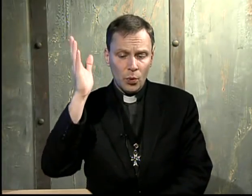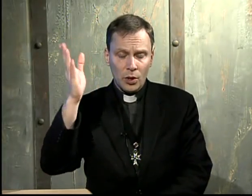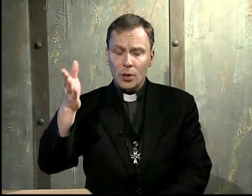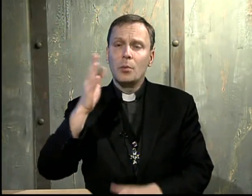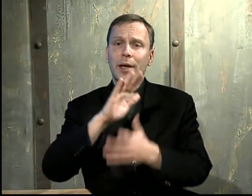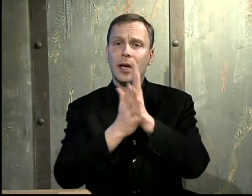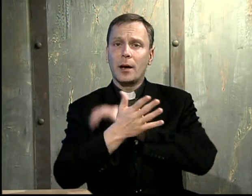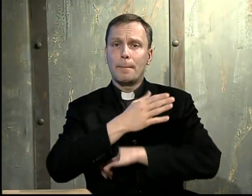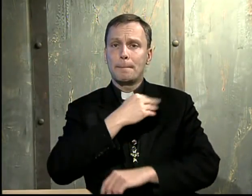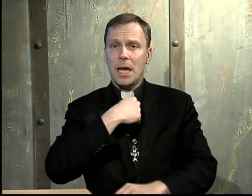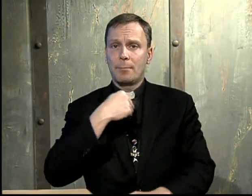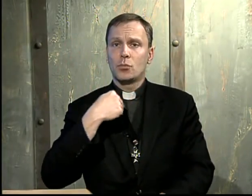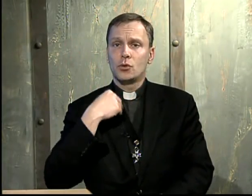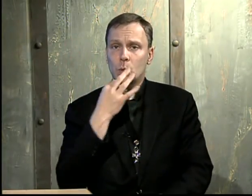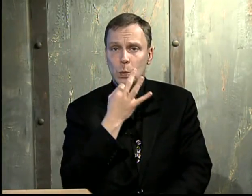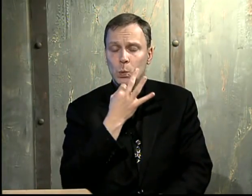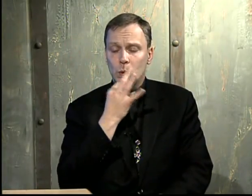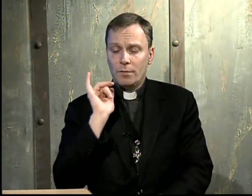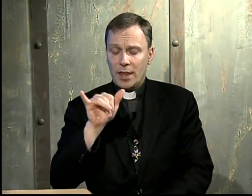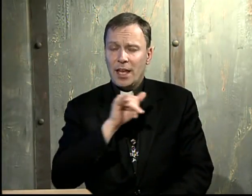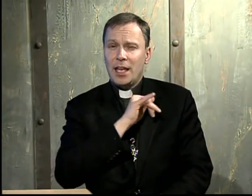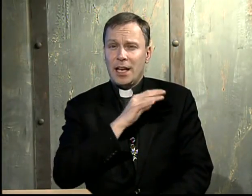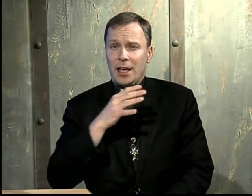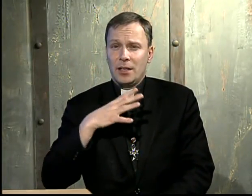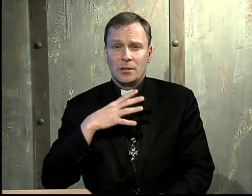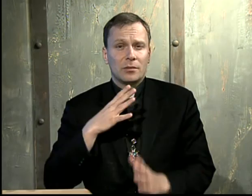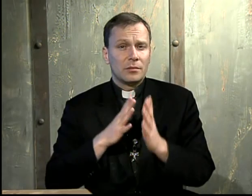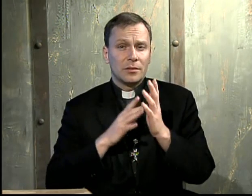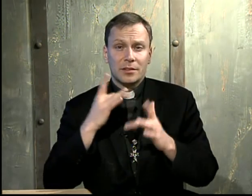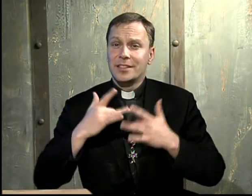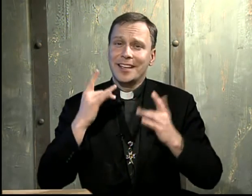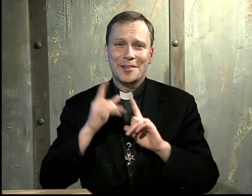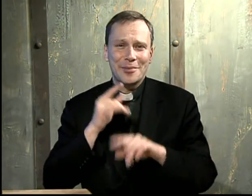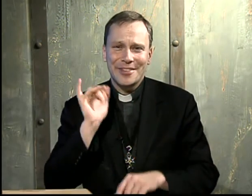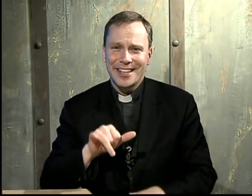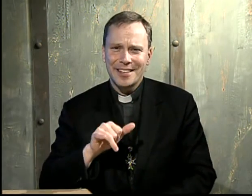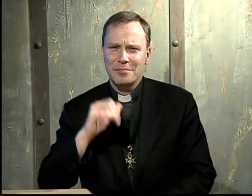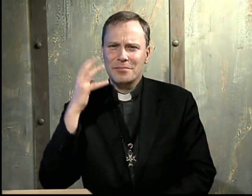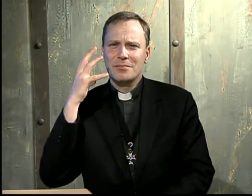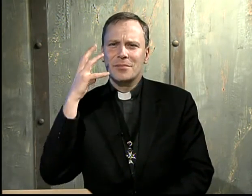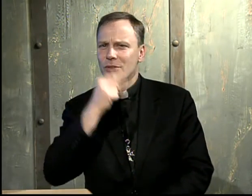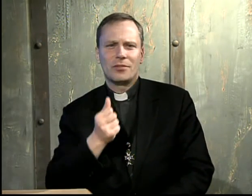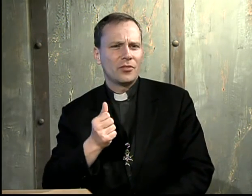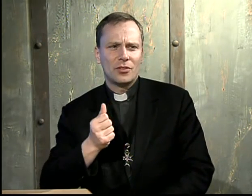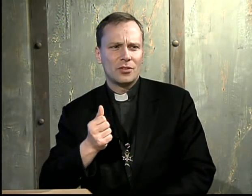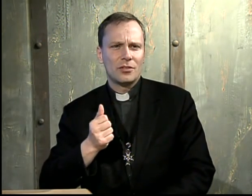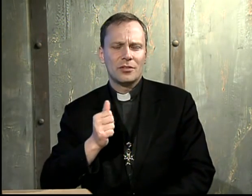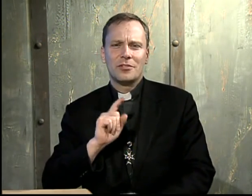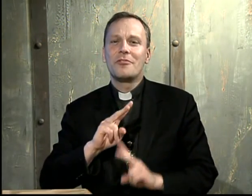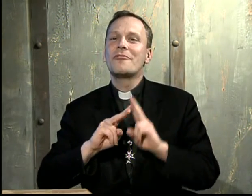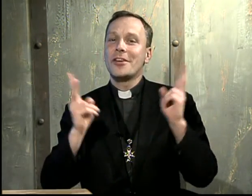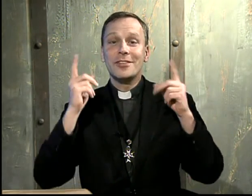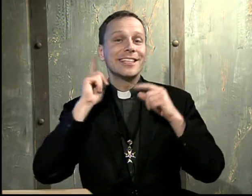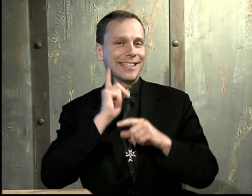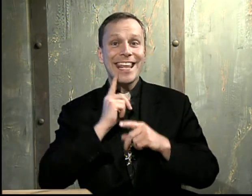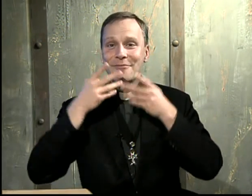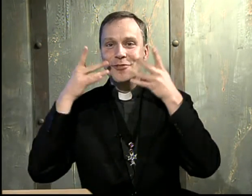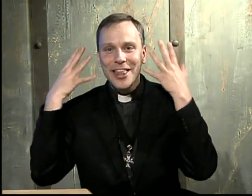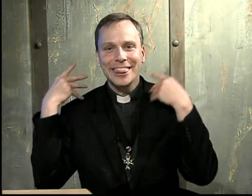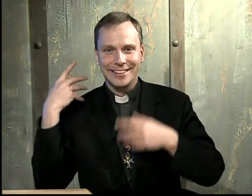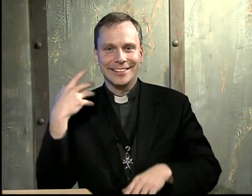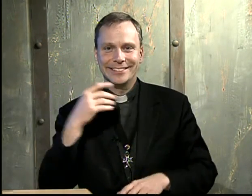Both of them are deaf, and they will become members of our council. The council's very excited. It's such a